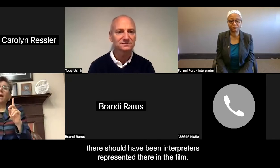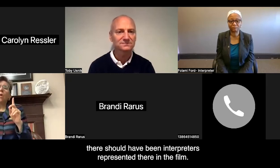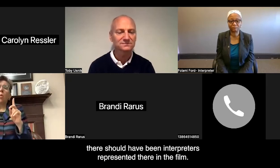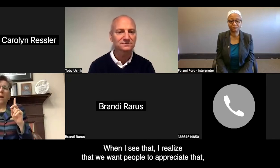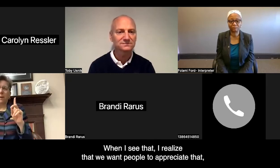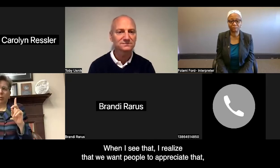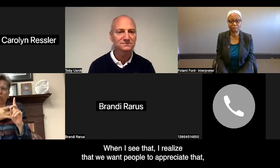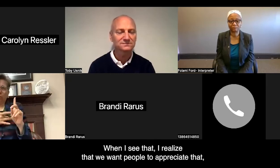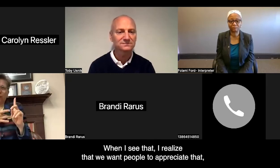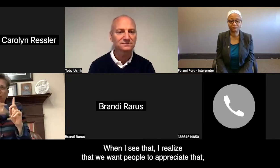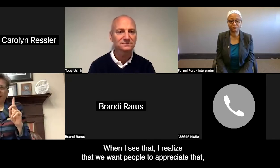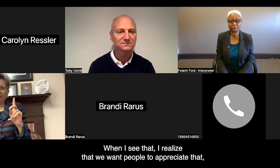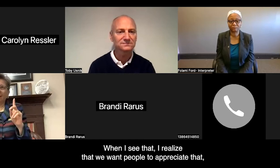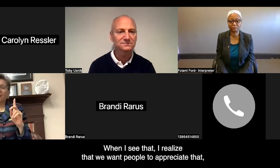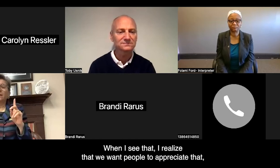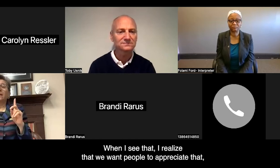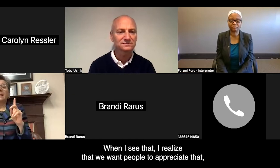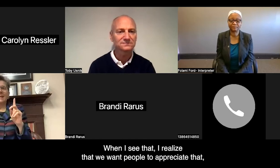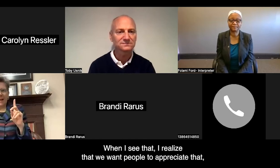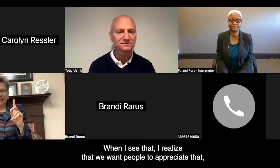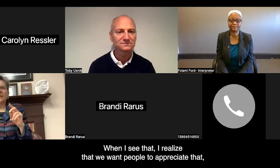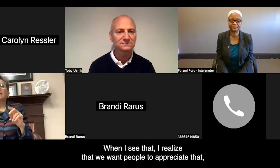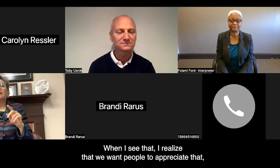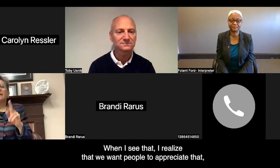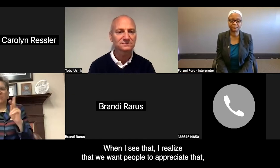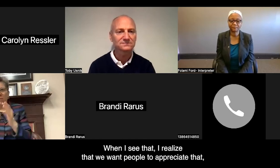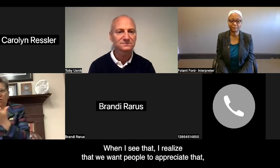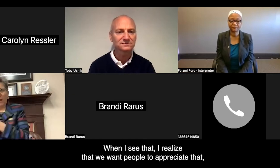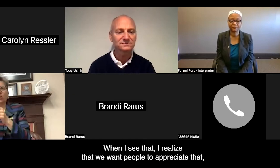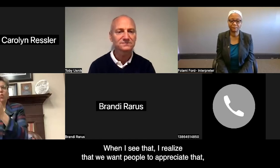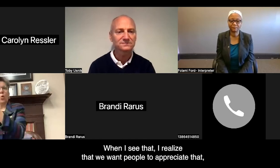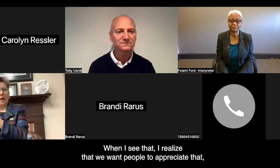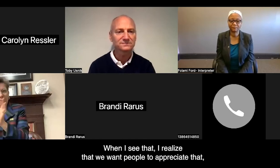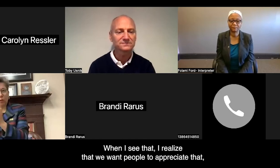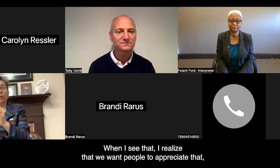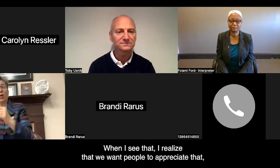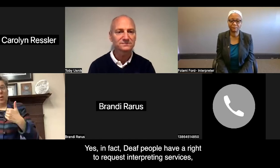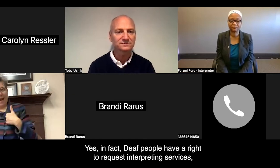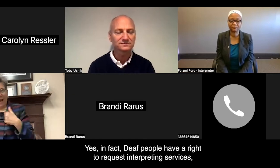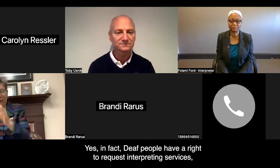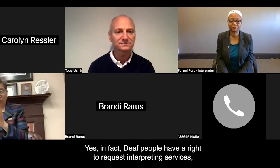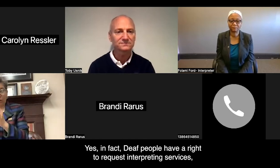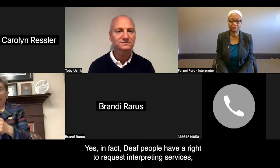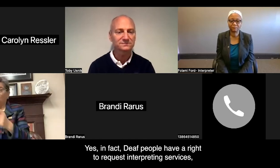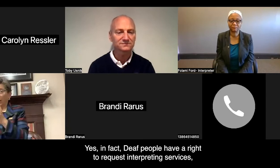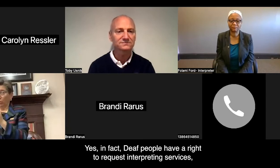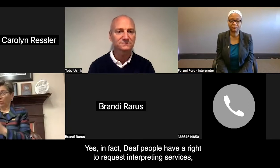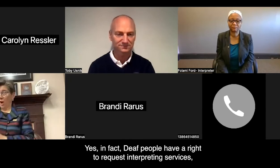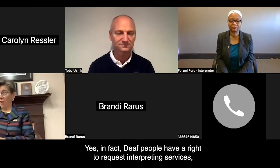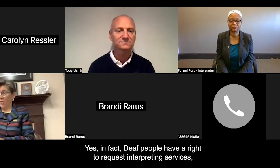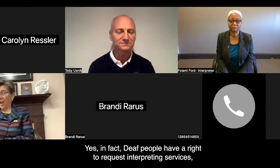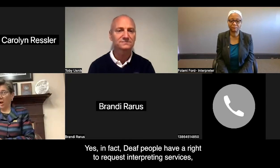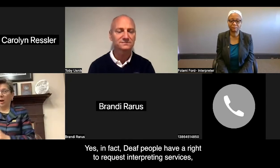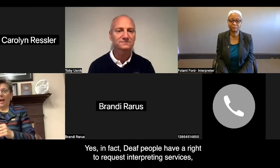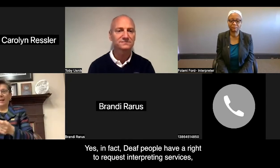I see that, I realize that we want people to appreciate that, yes, in fact, deaf people have a right to request interpreting services, to